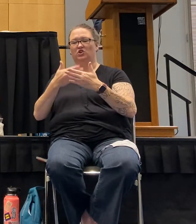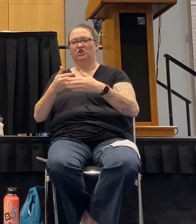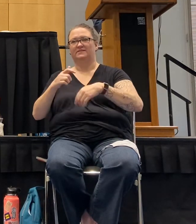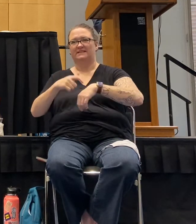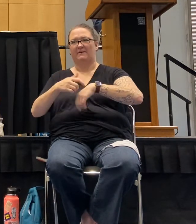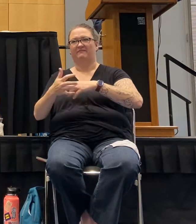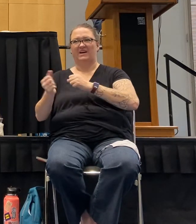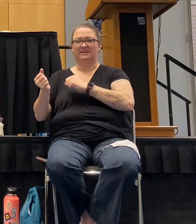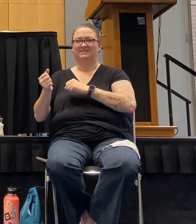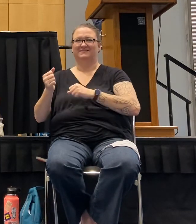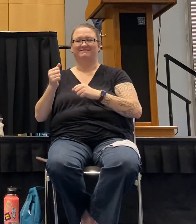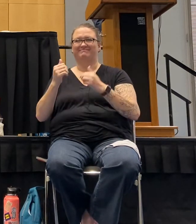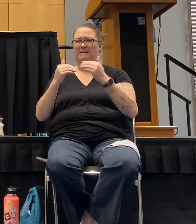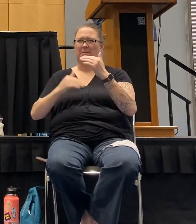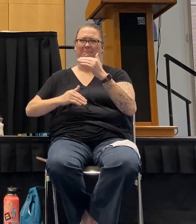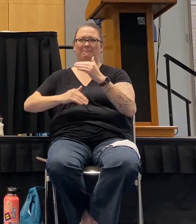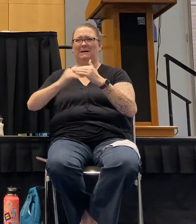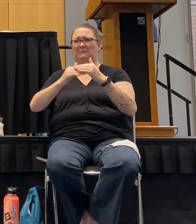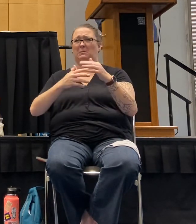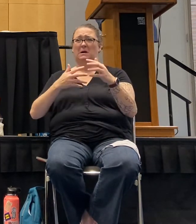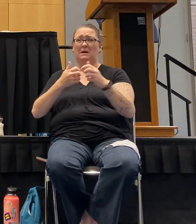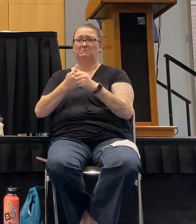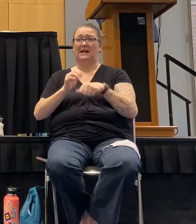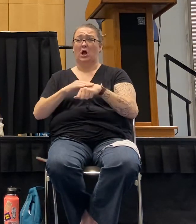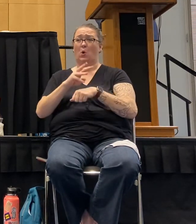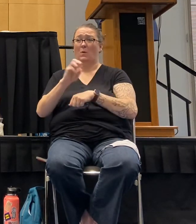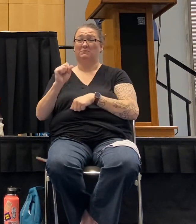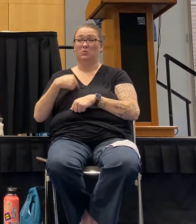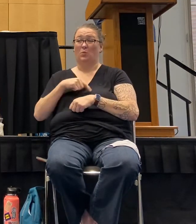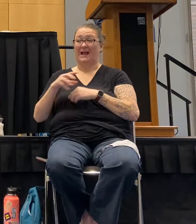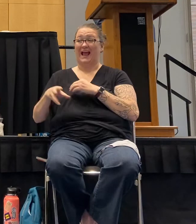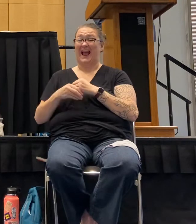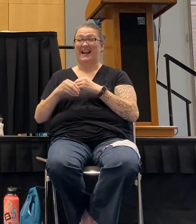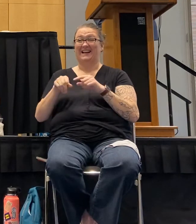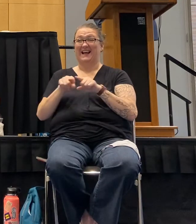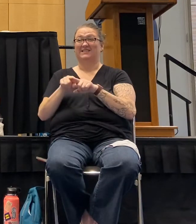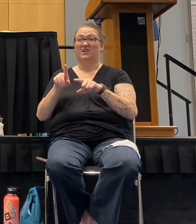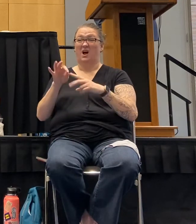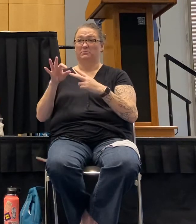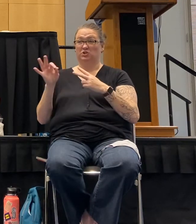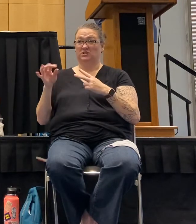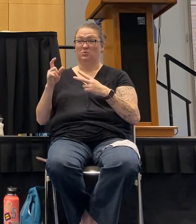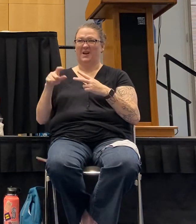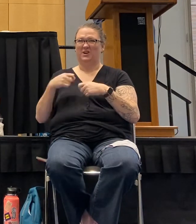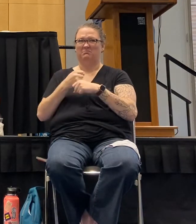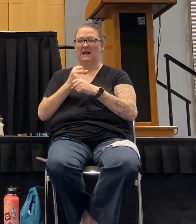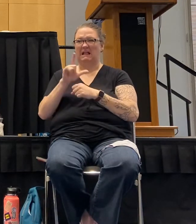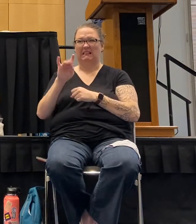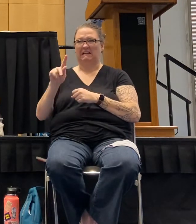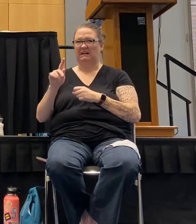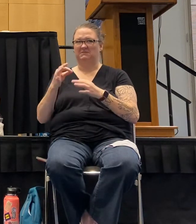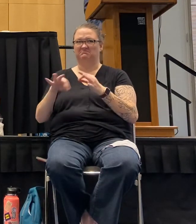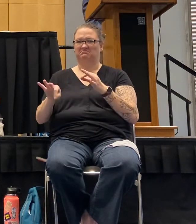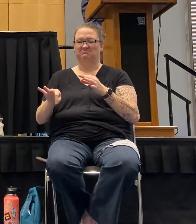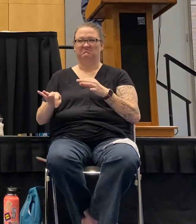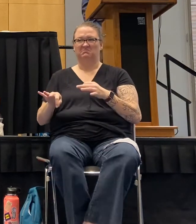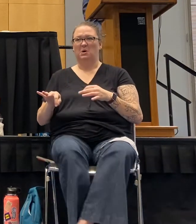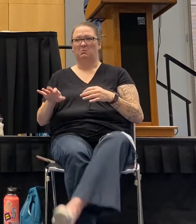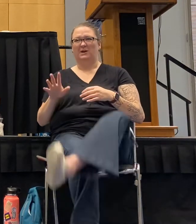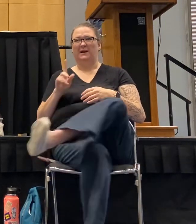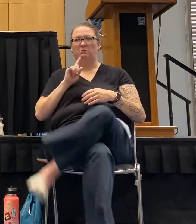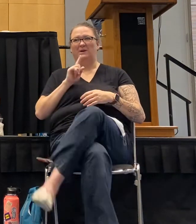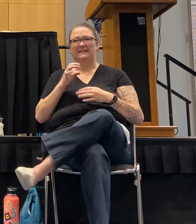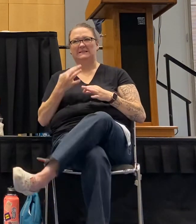require minimal update, like on our website. We added that as an option, and we had to create the links, but that's pretty simple as far